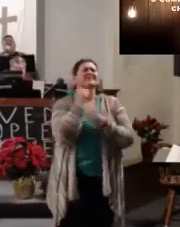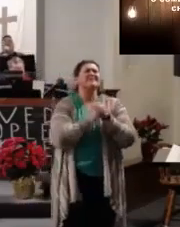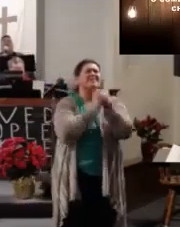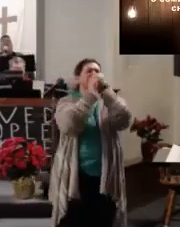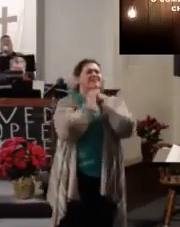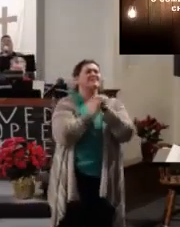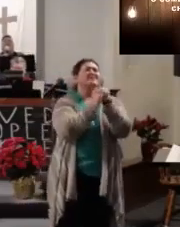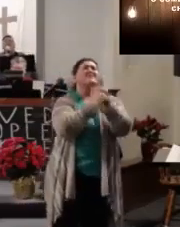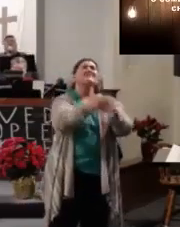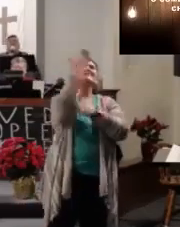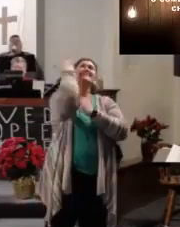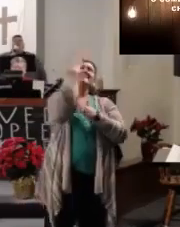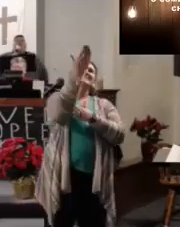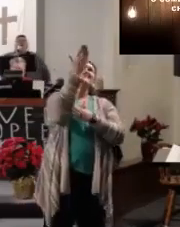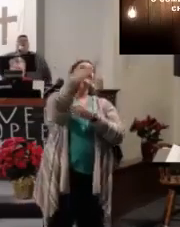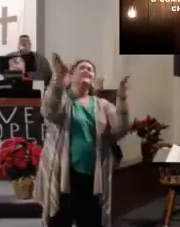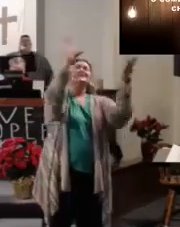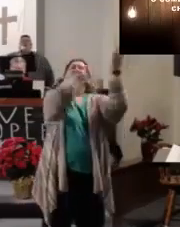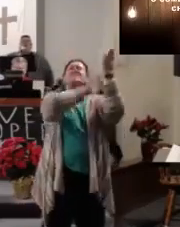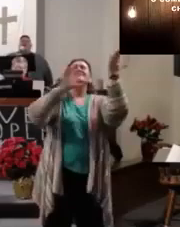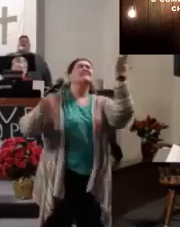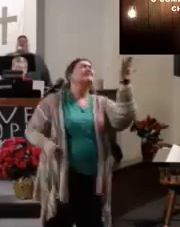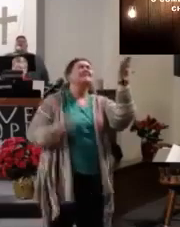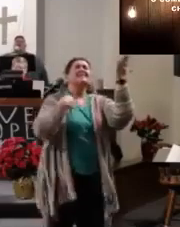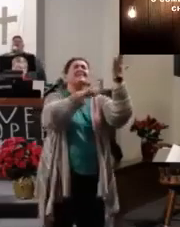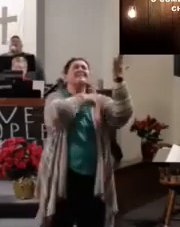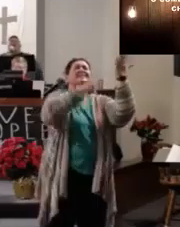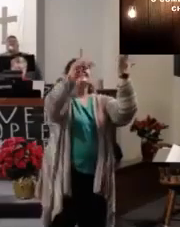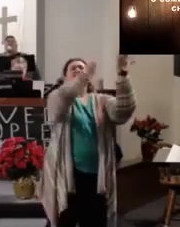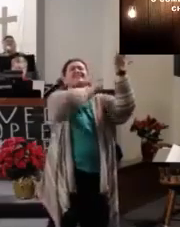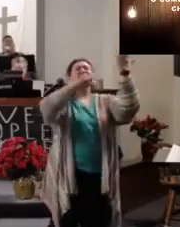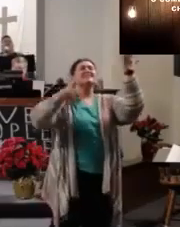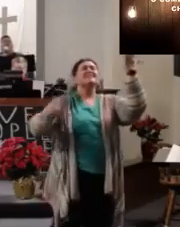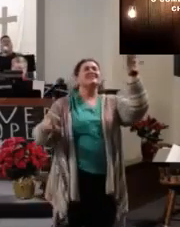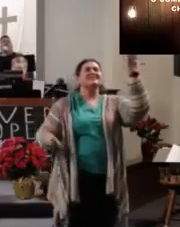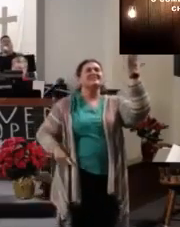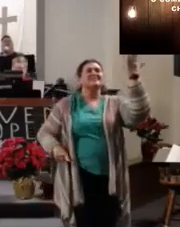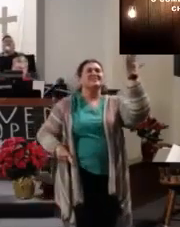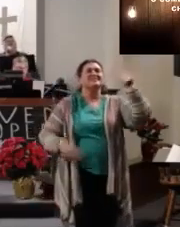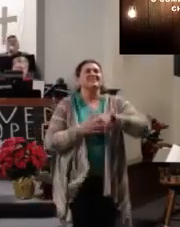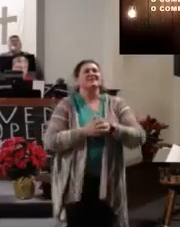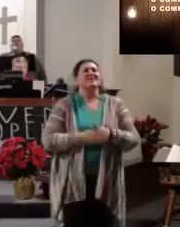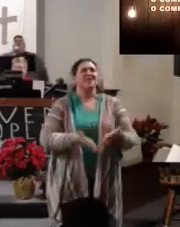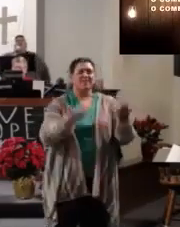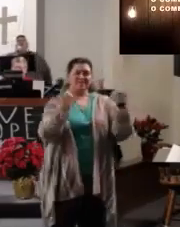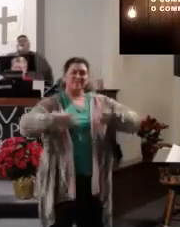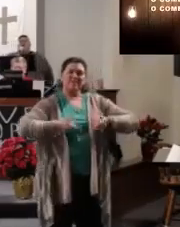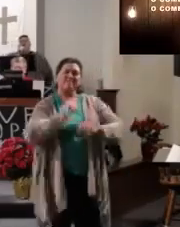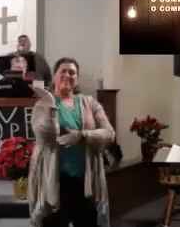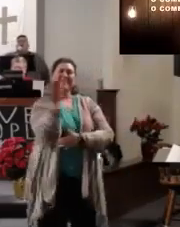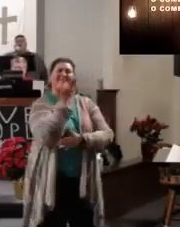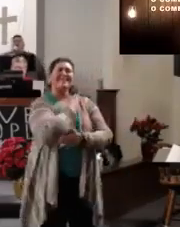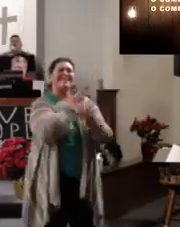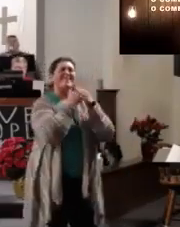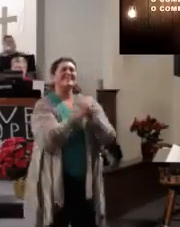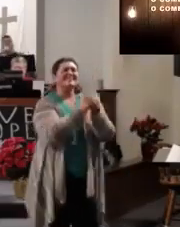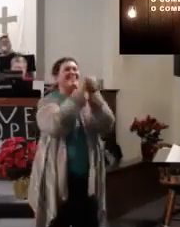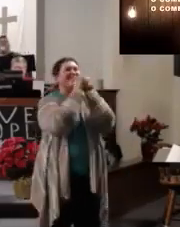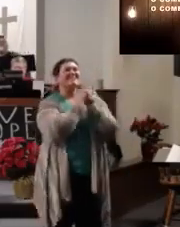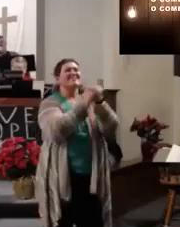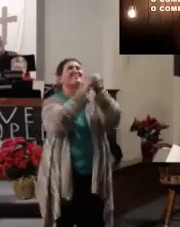us adore him, Christ the Lord. Oh, come, let